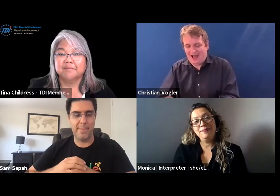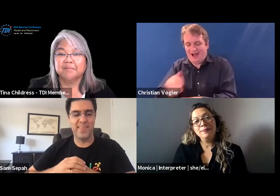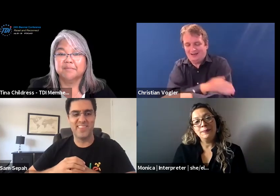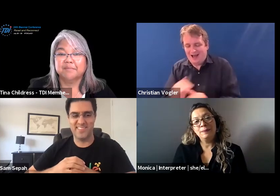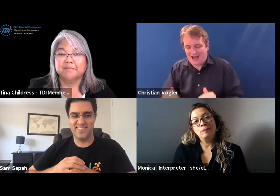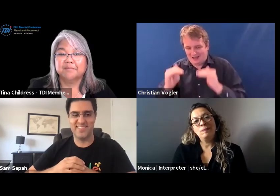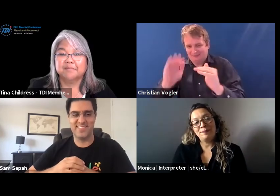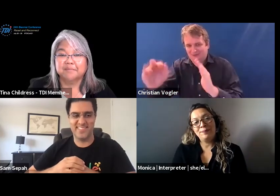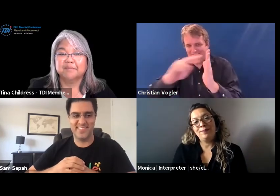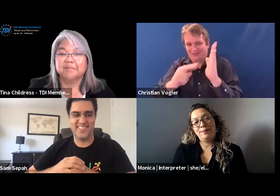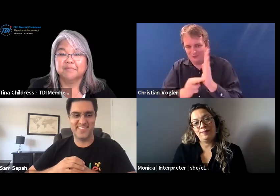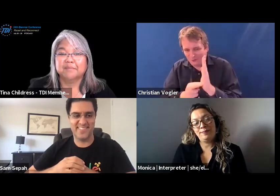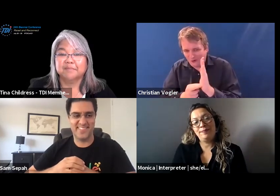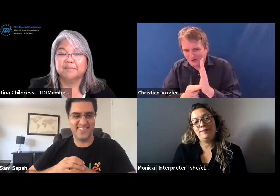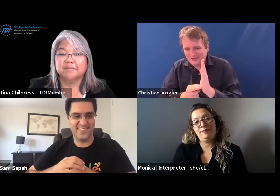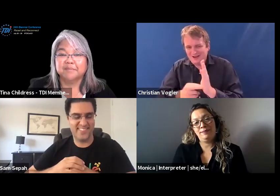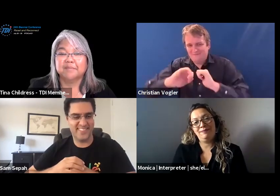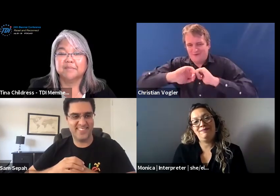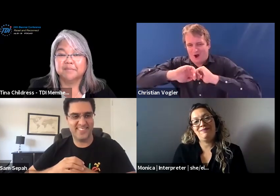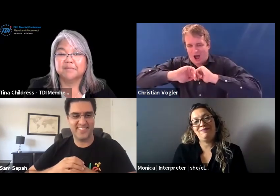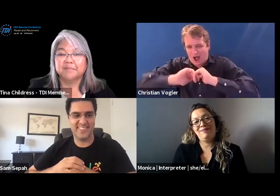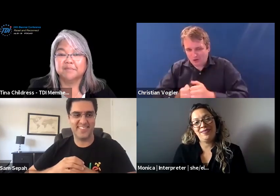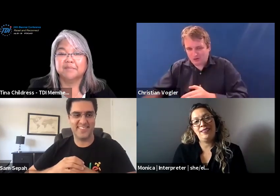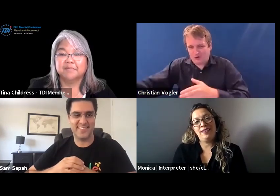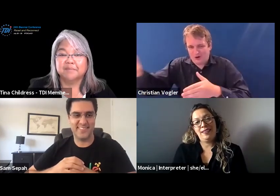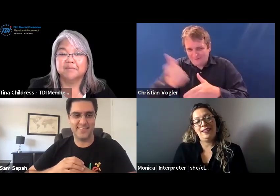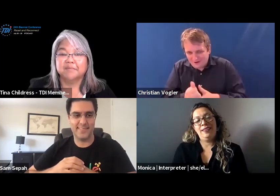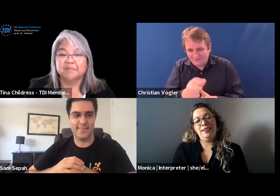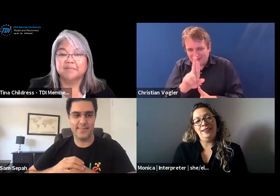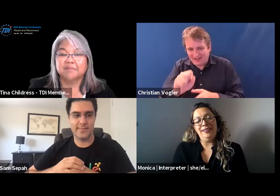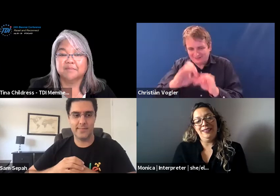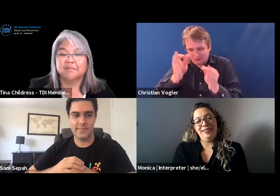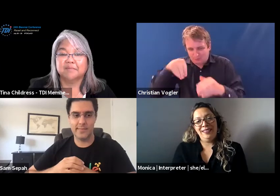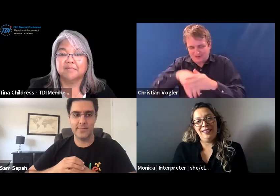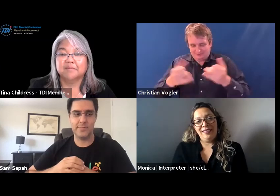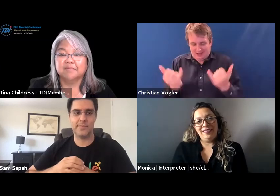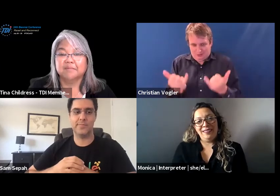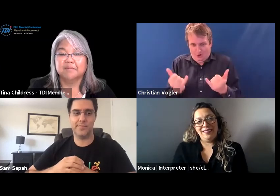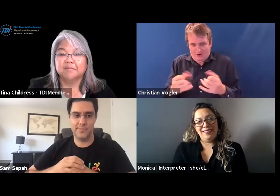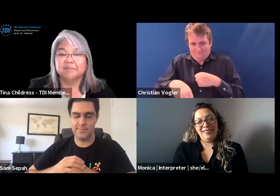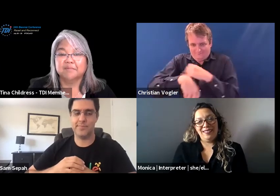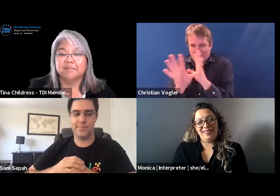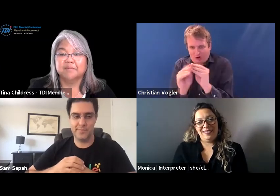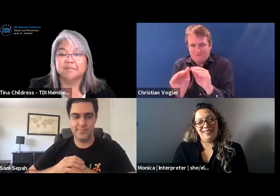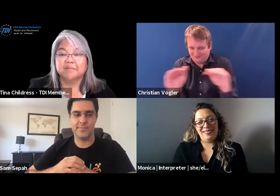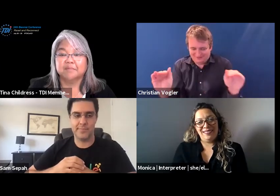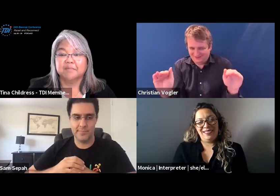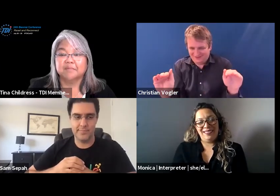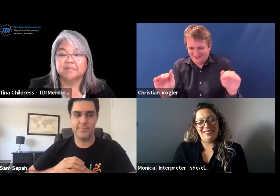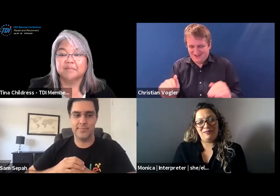they need to change and improve and elevate their rules as well on how to implement VRS